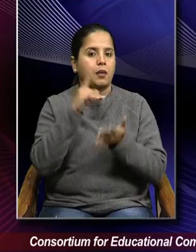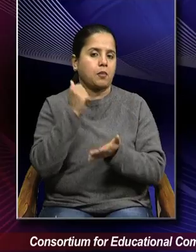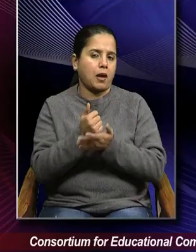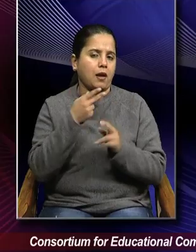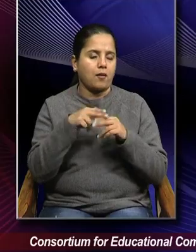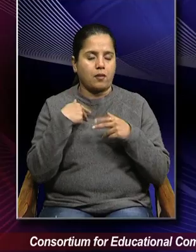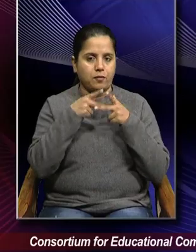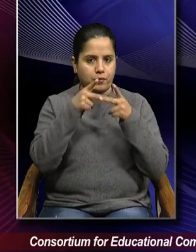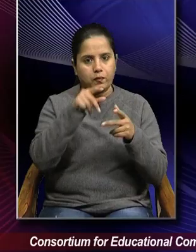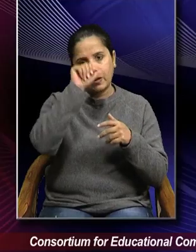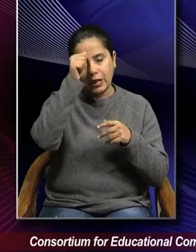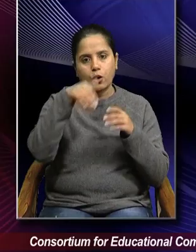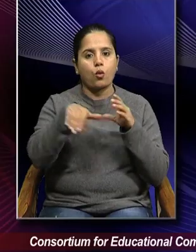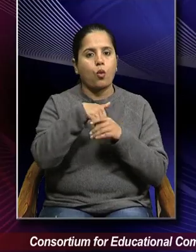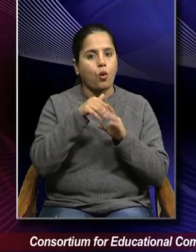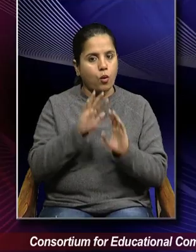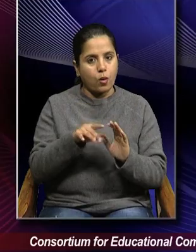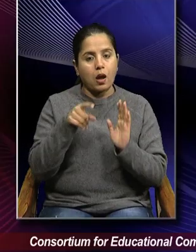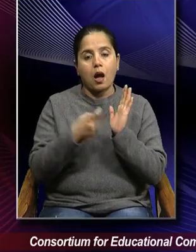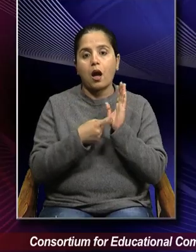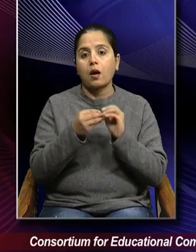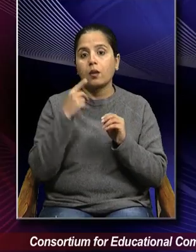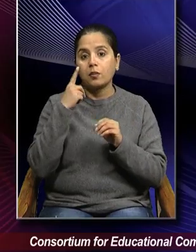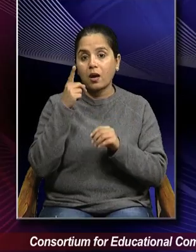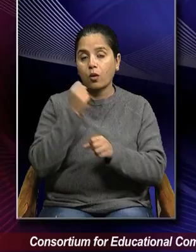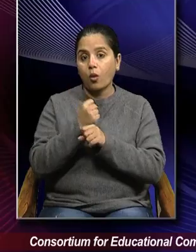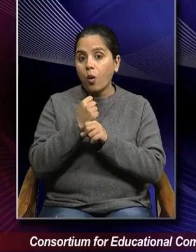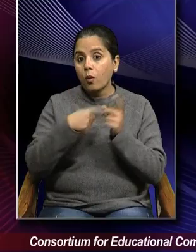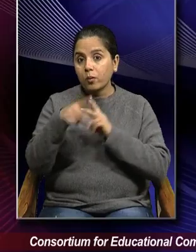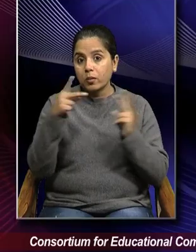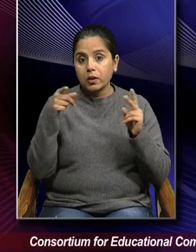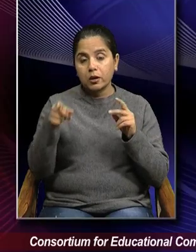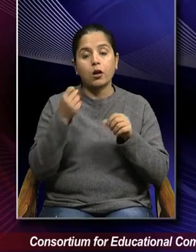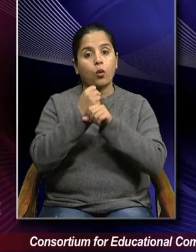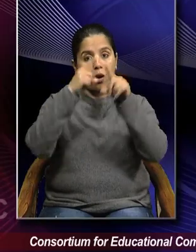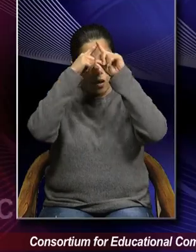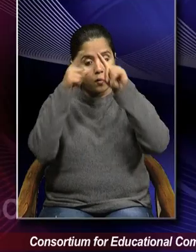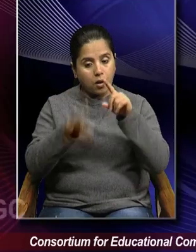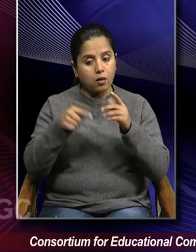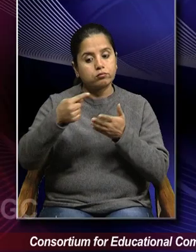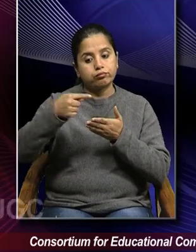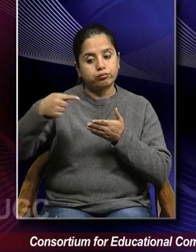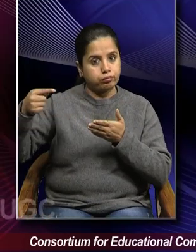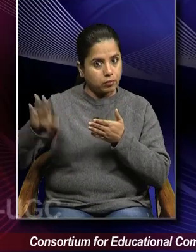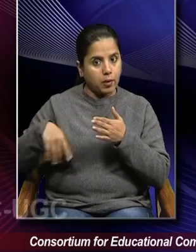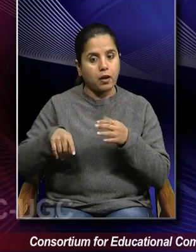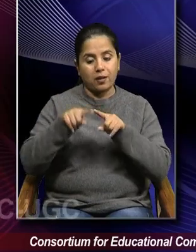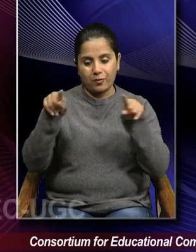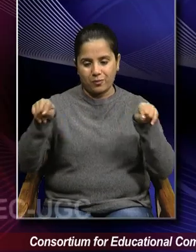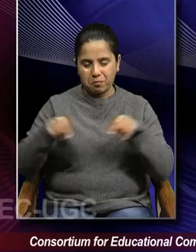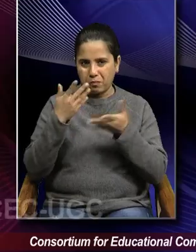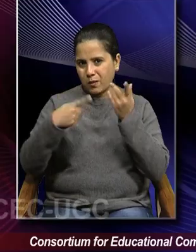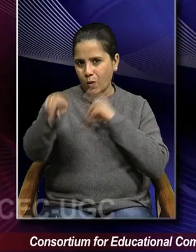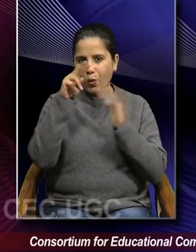say in Indian context, the Reserve Bank of India governor is making a promise. They are writing on that currency, in paper currency, you must have